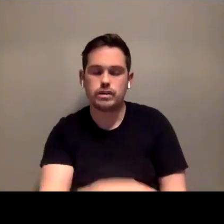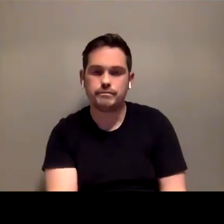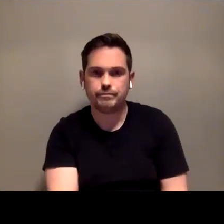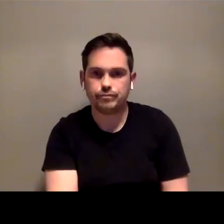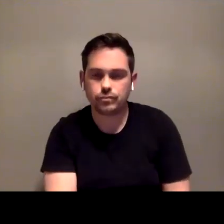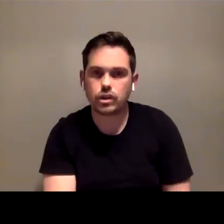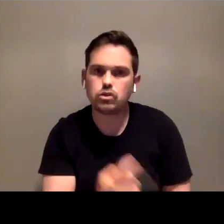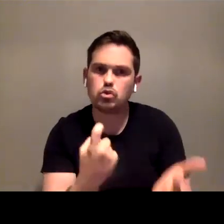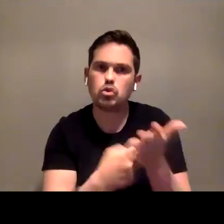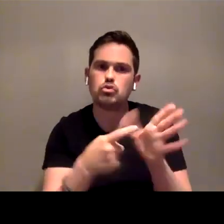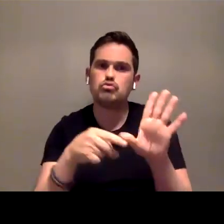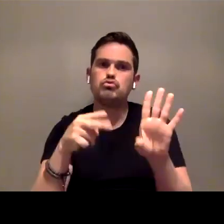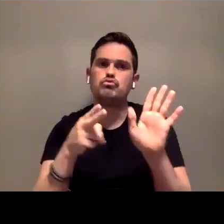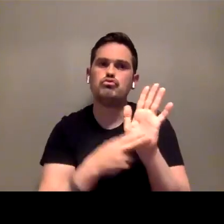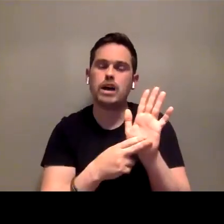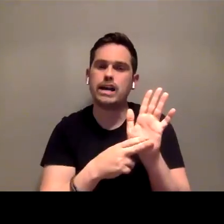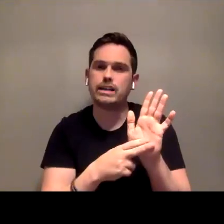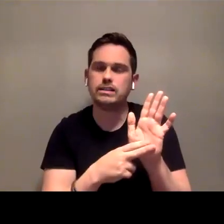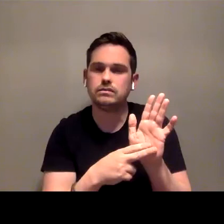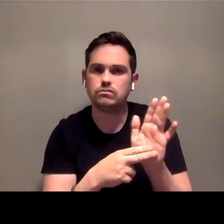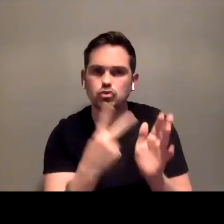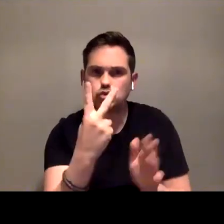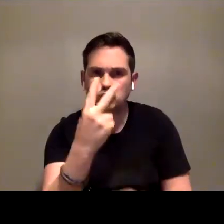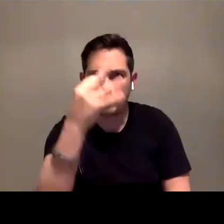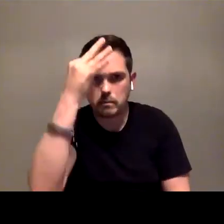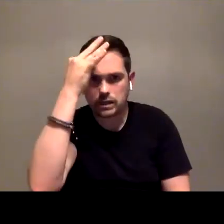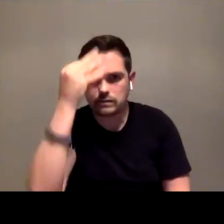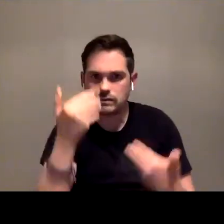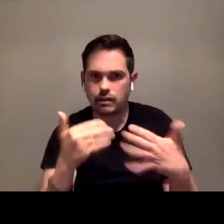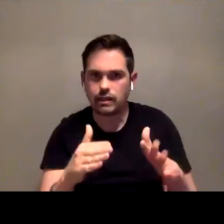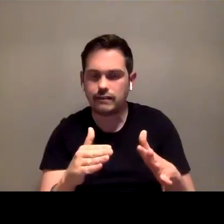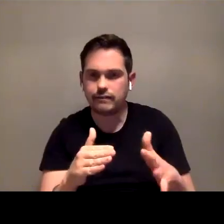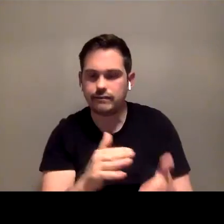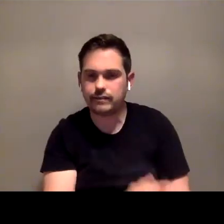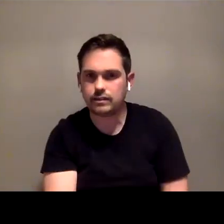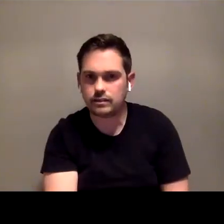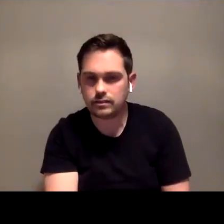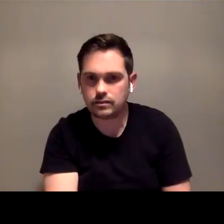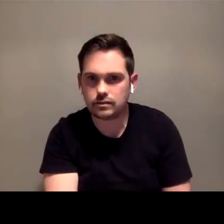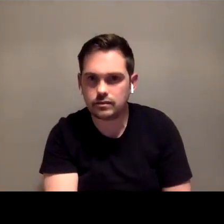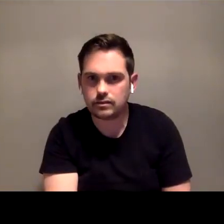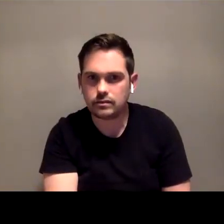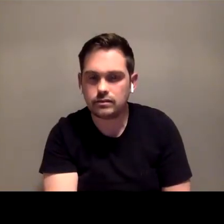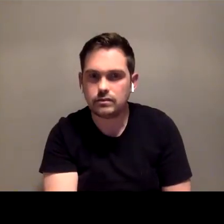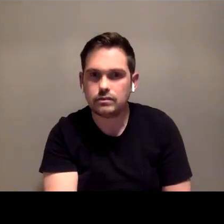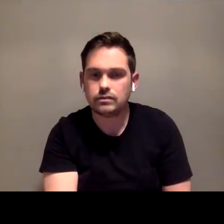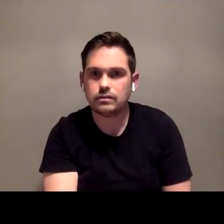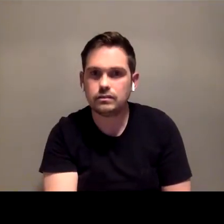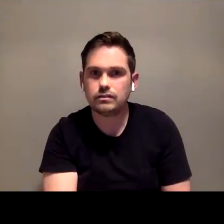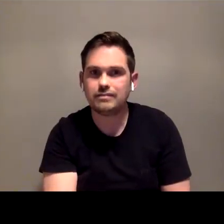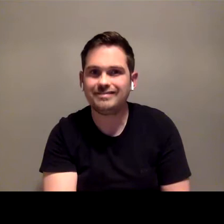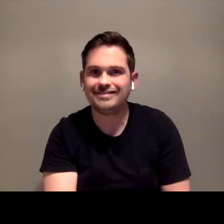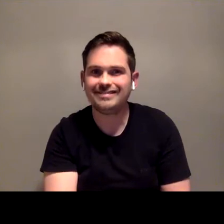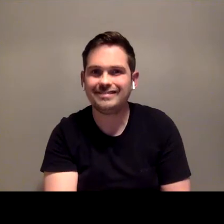minutes left. I would like to give all of our speakers, I'm sorry when somebody springs this on you,